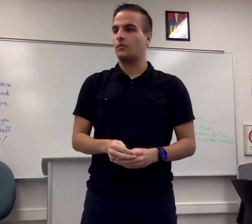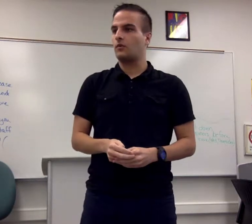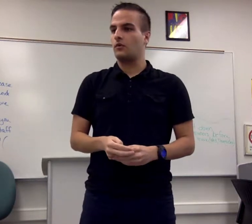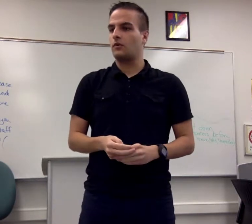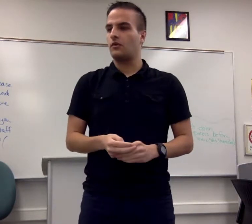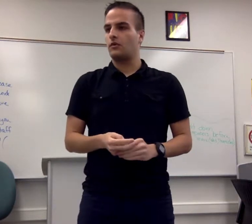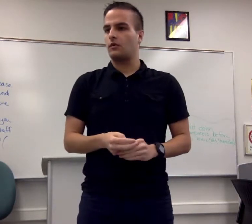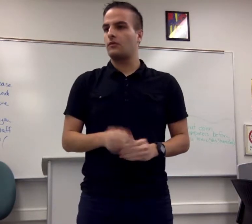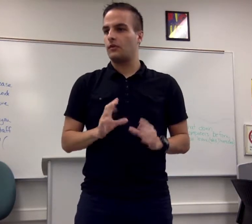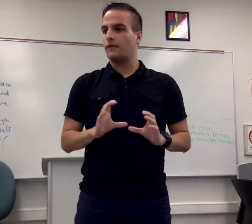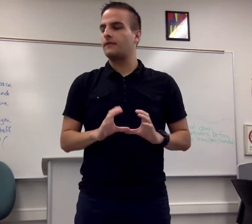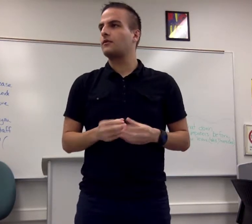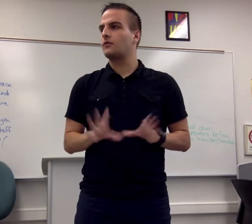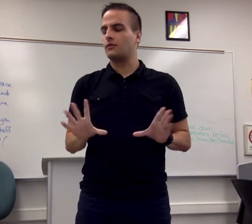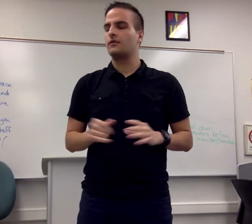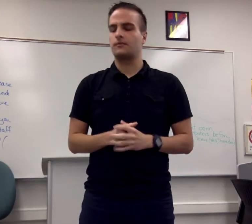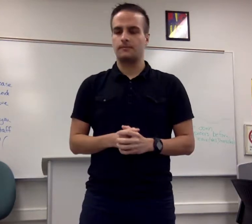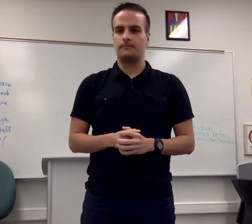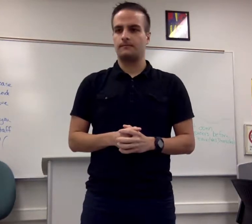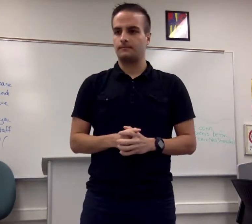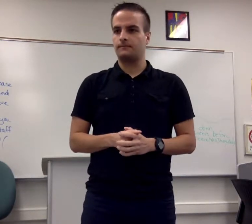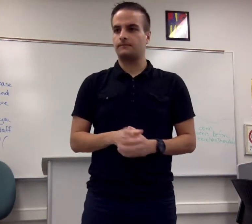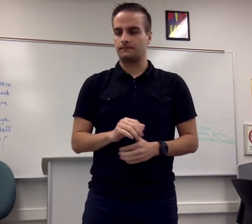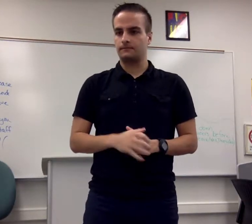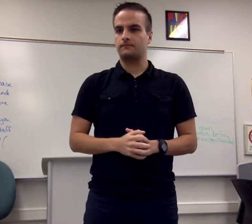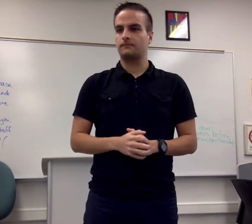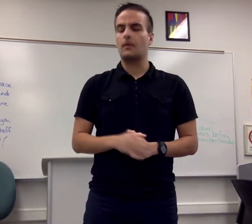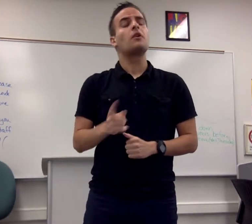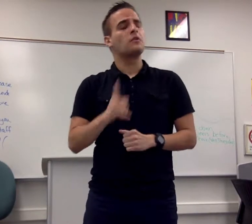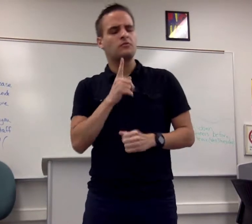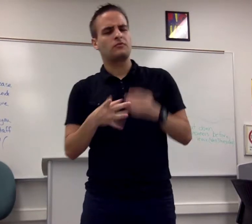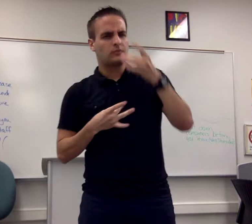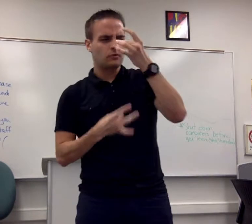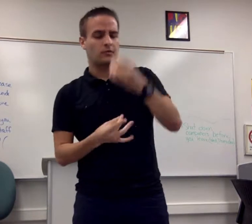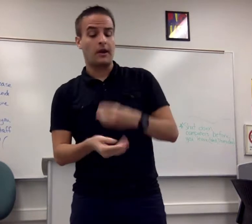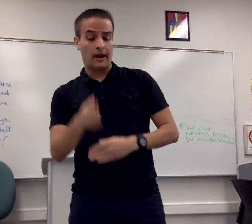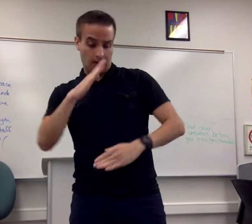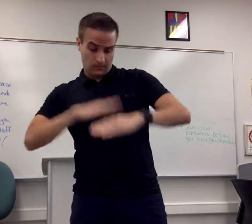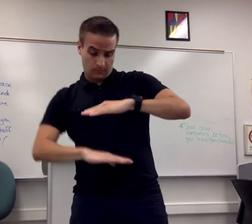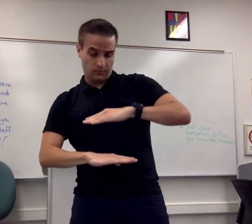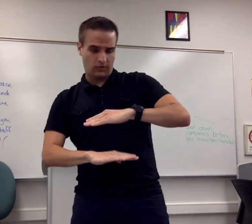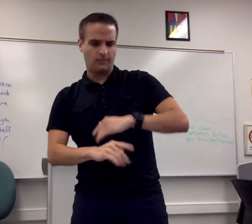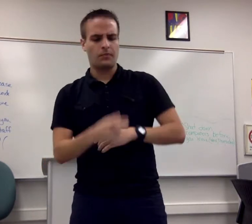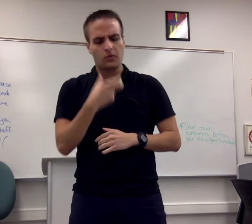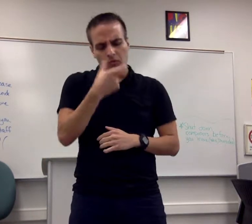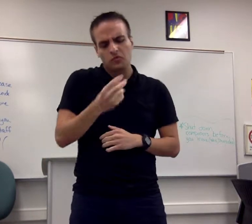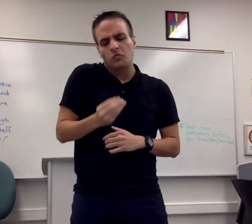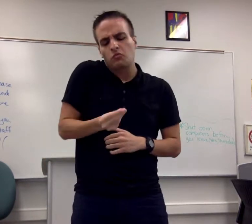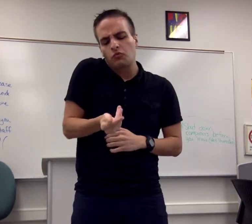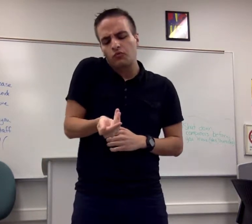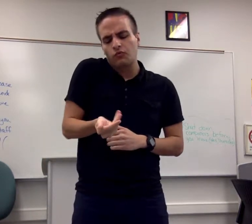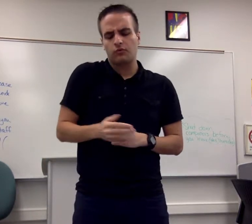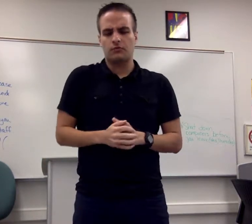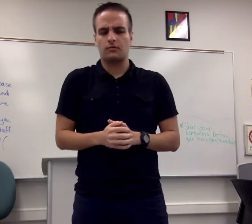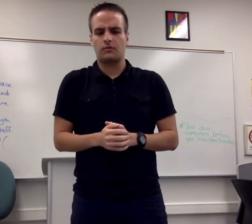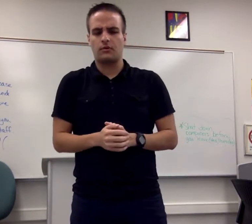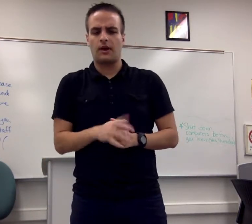enough CEU credits. So that's kind of interesting. And then at the bottom, you'll see a couple of them, you know, in each region